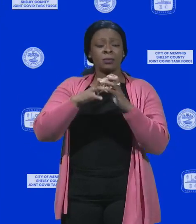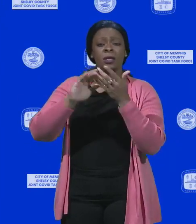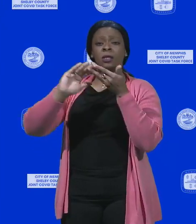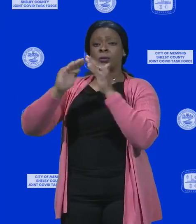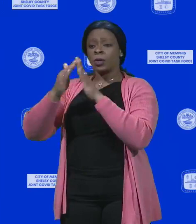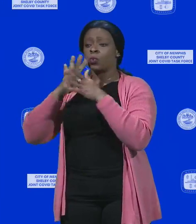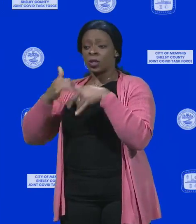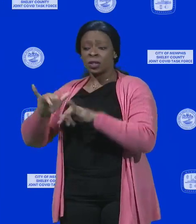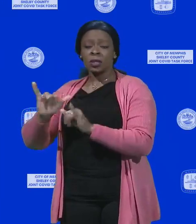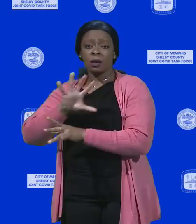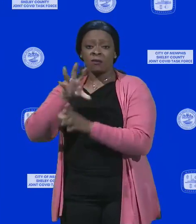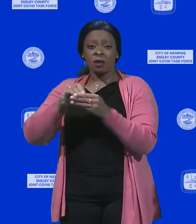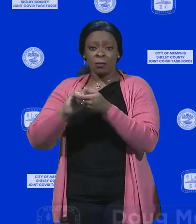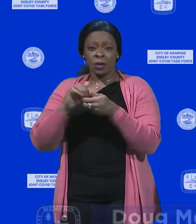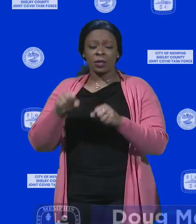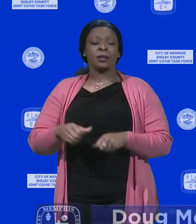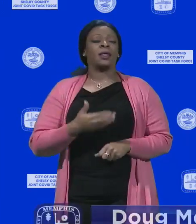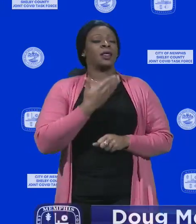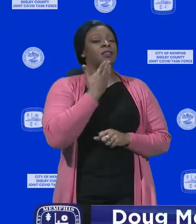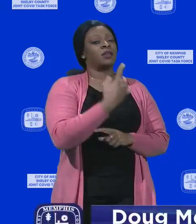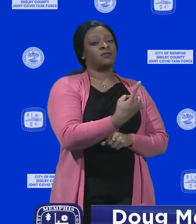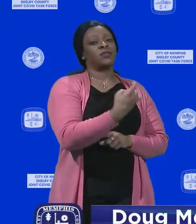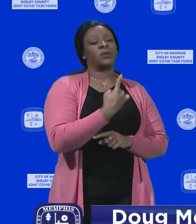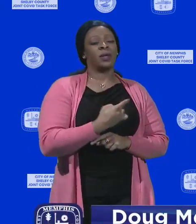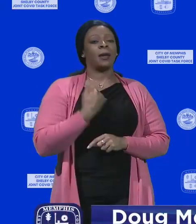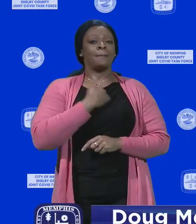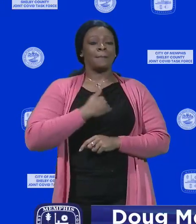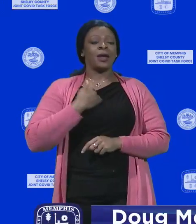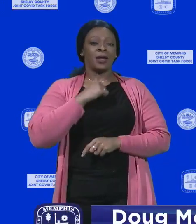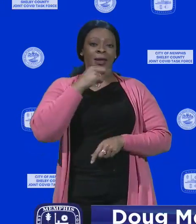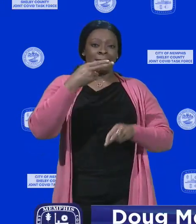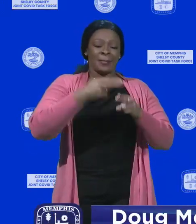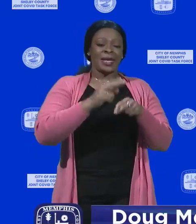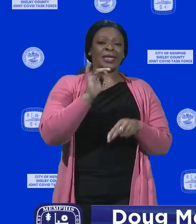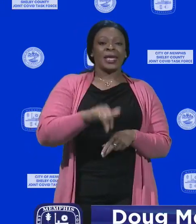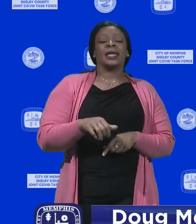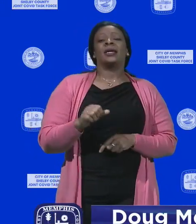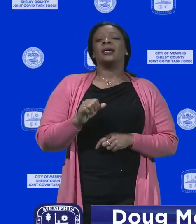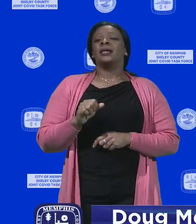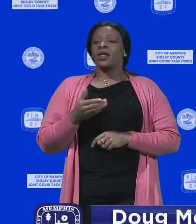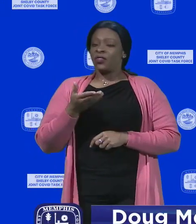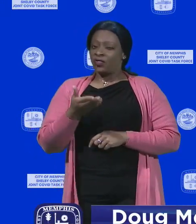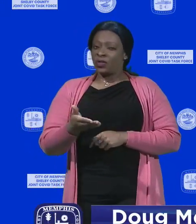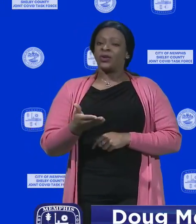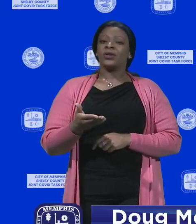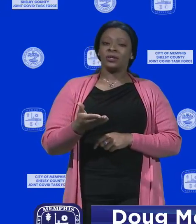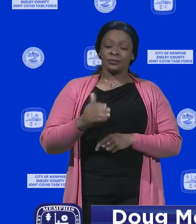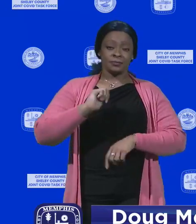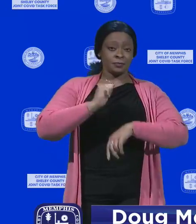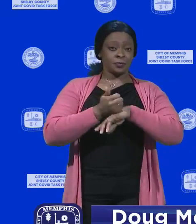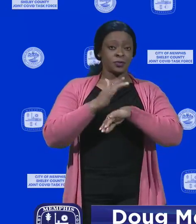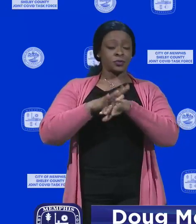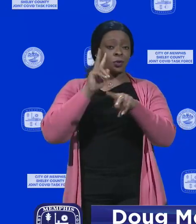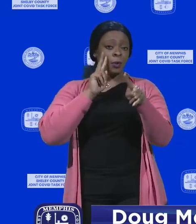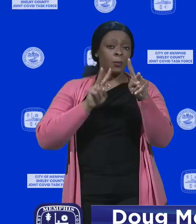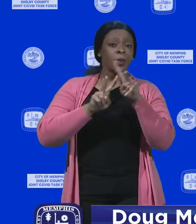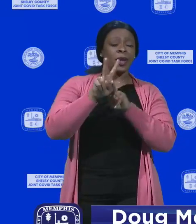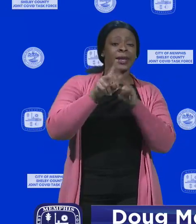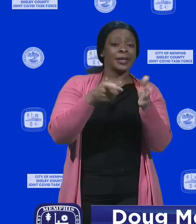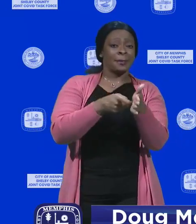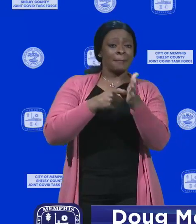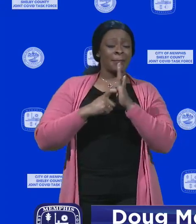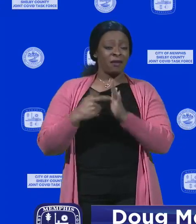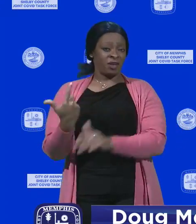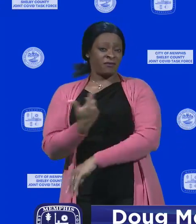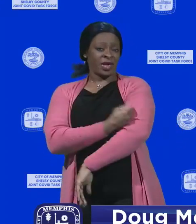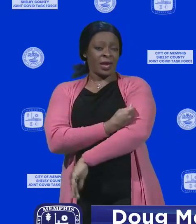anymore? Yes, thank you for that, Hannah, and I apologize for not mentioning that. So there is, based on the projected demand, and as I've